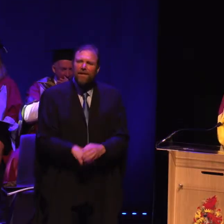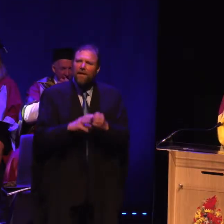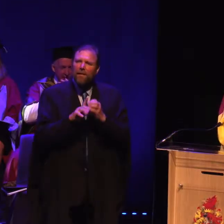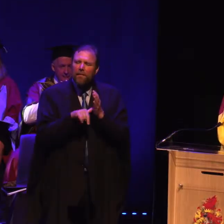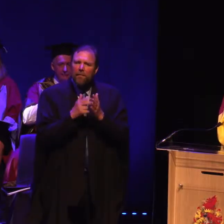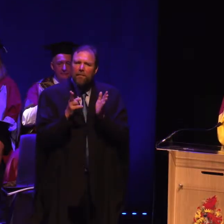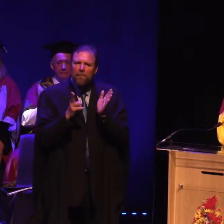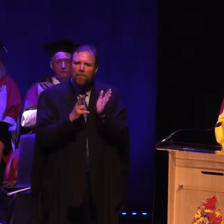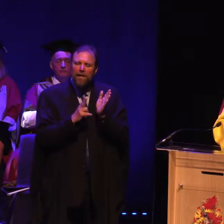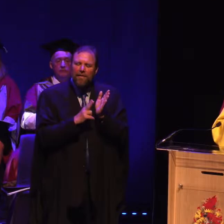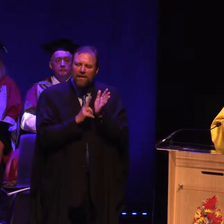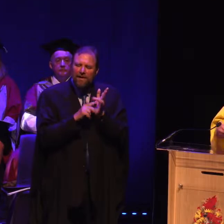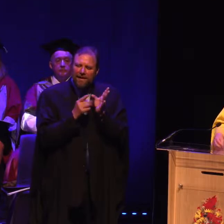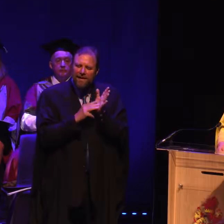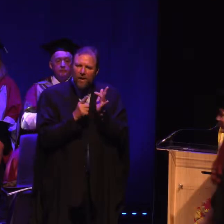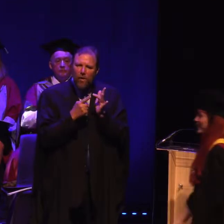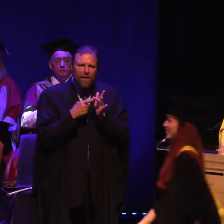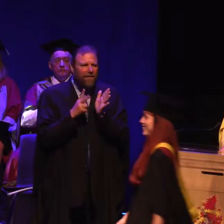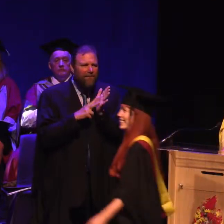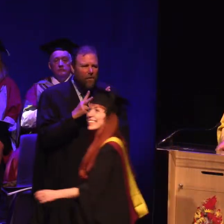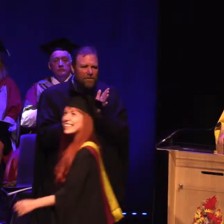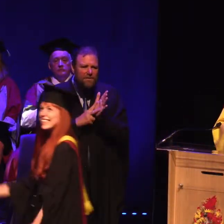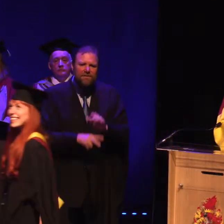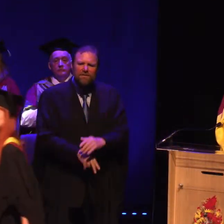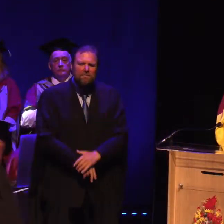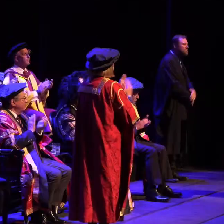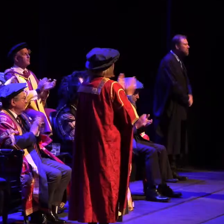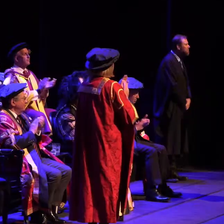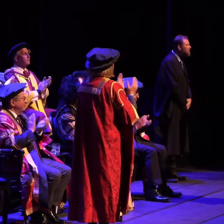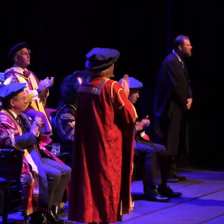Bethan Naomi Volters.